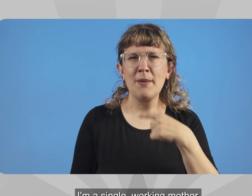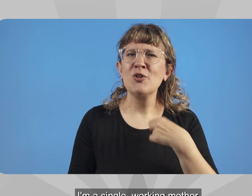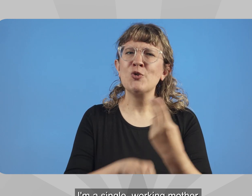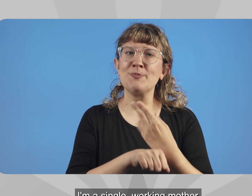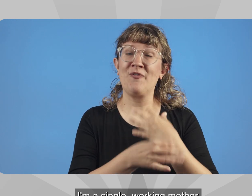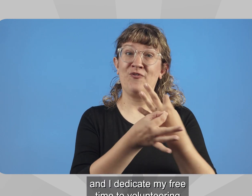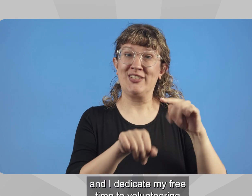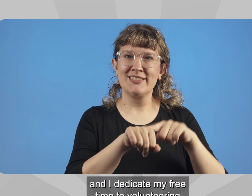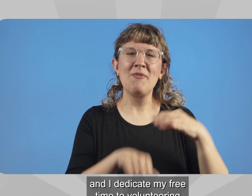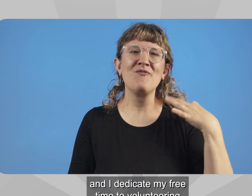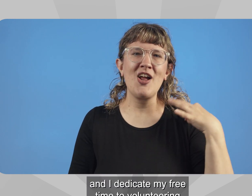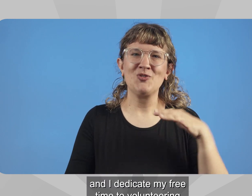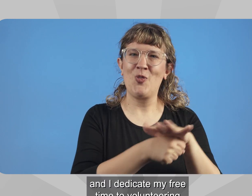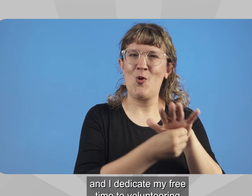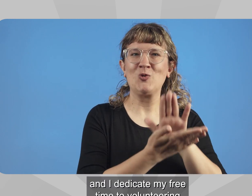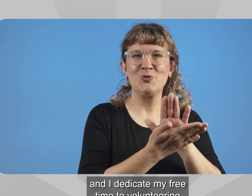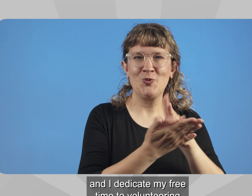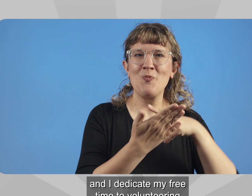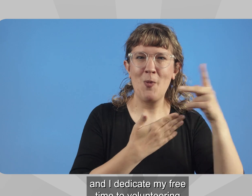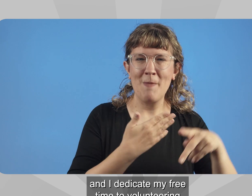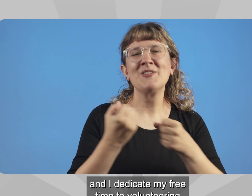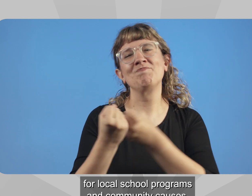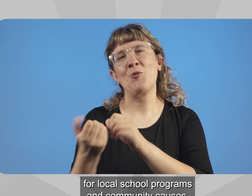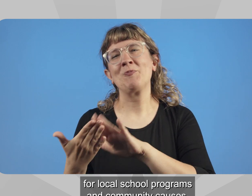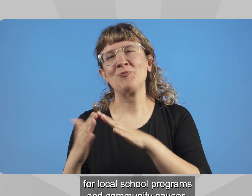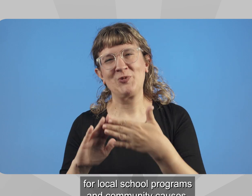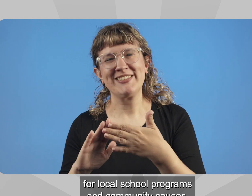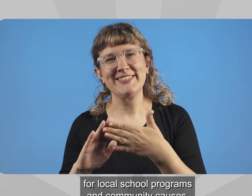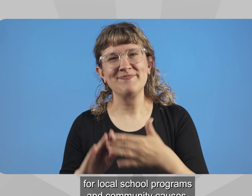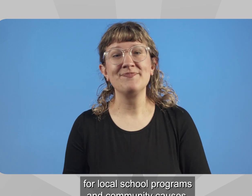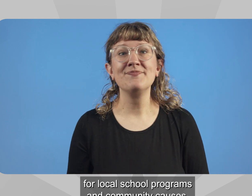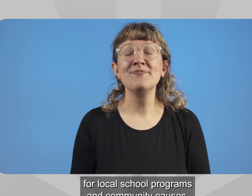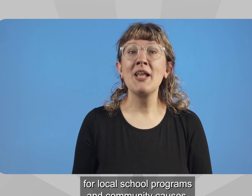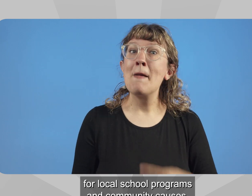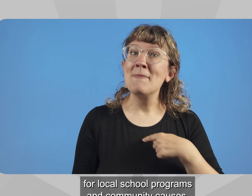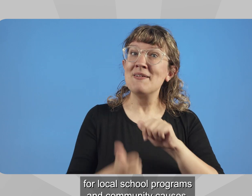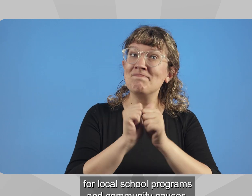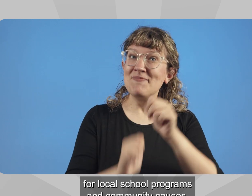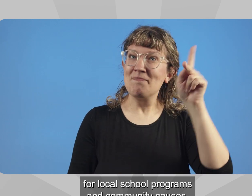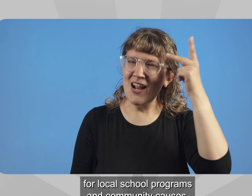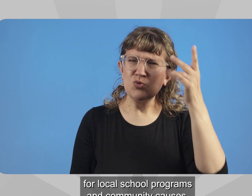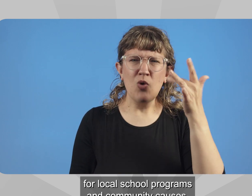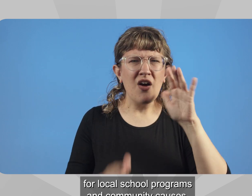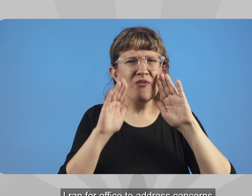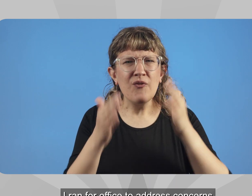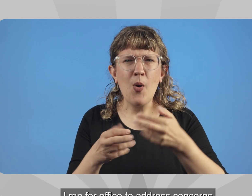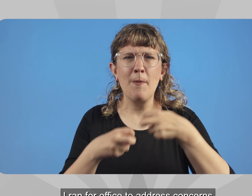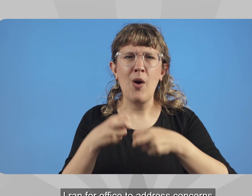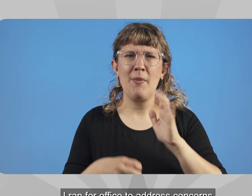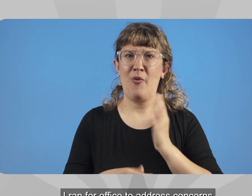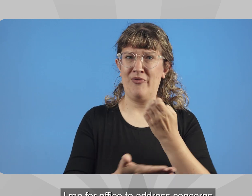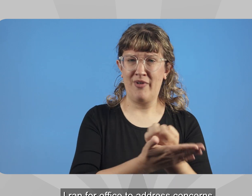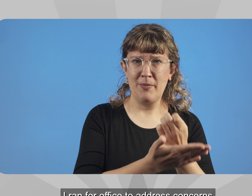single working mother, and I dedicate my free time to volunteering for local school programs and community causes. I ran